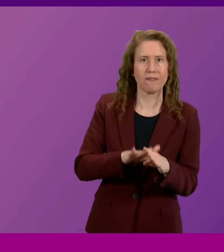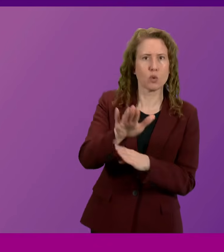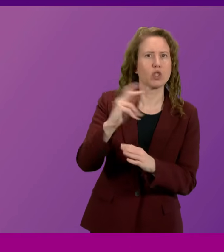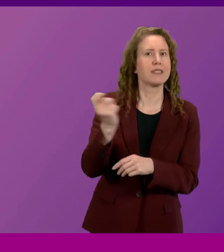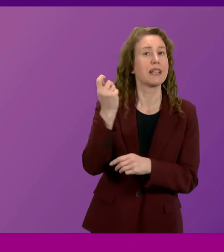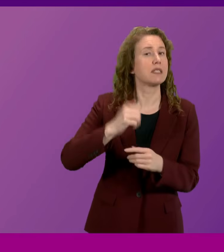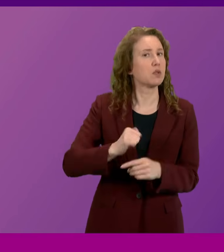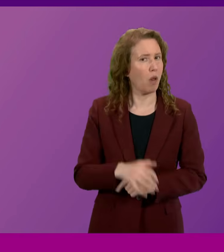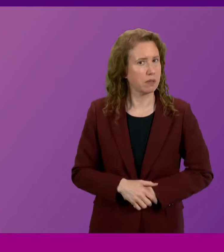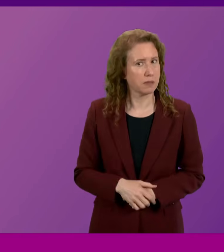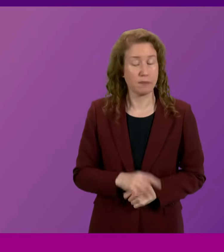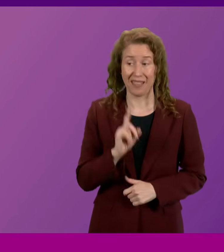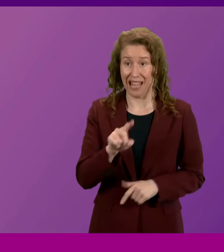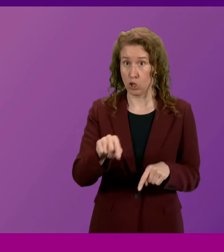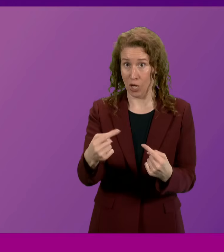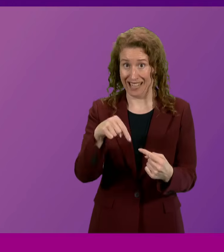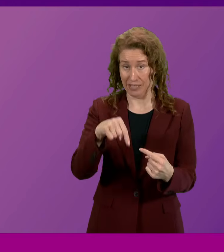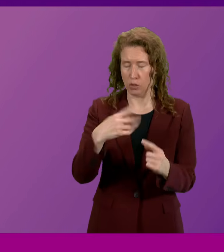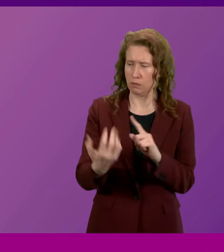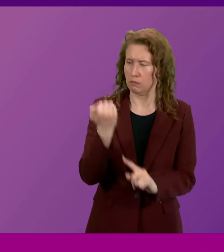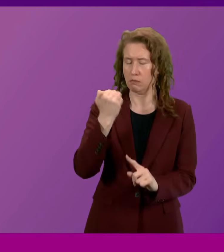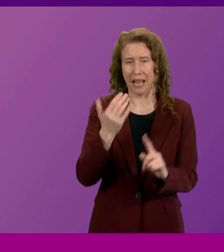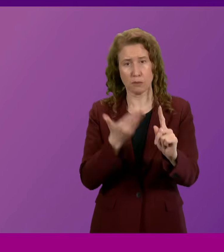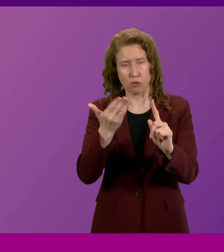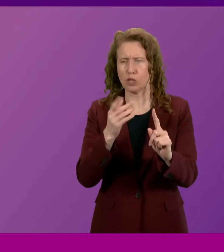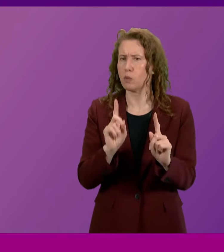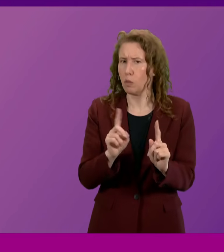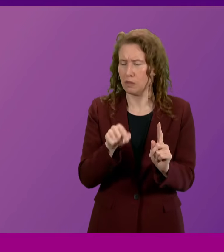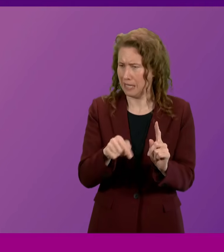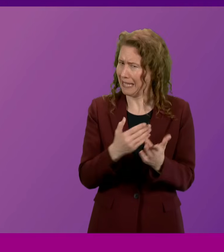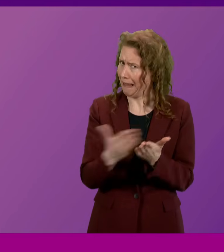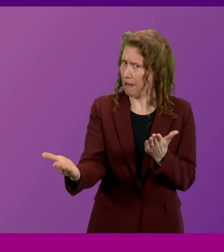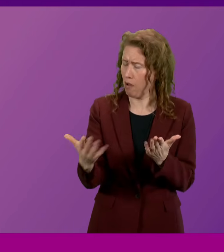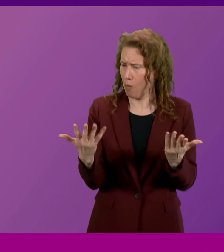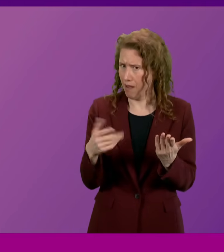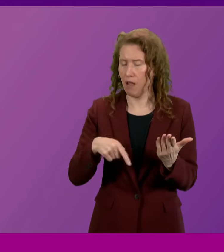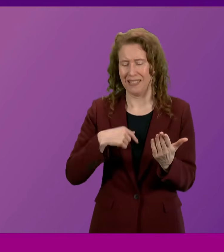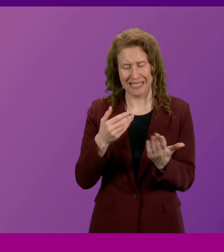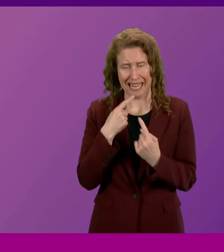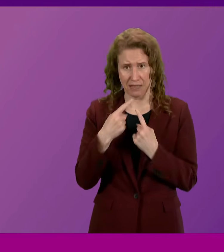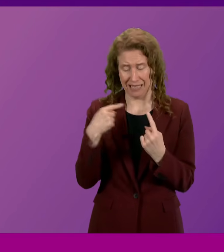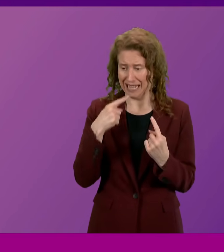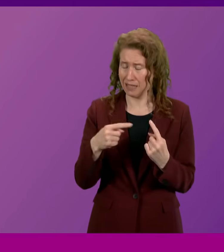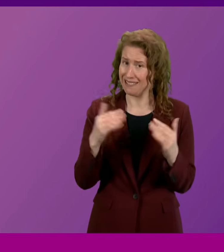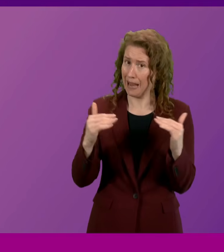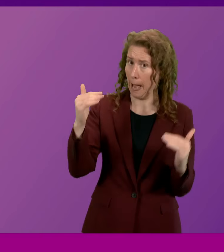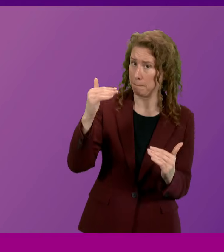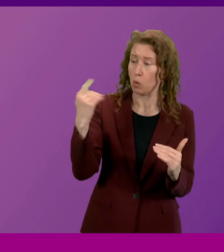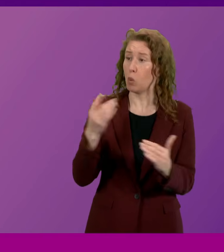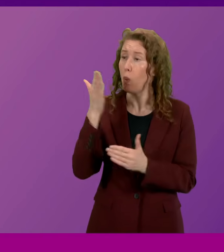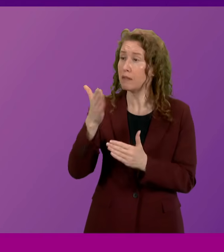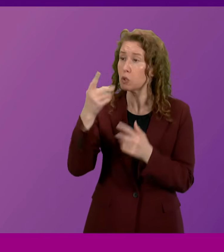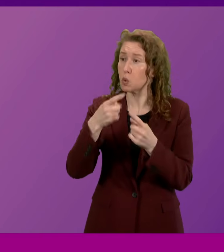of Scotland. And that challenge to fulfil aspiration is laid bare in data this week showing the gap in university attendance between the most and